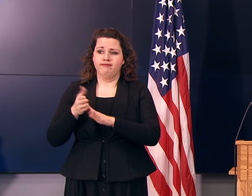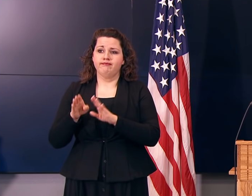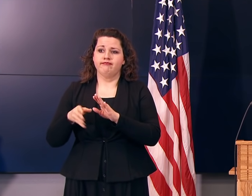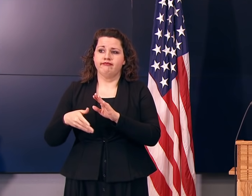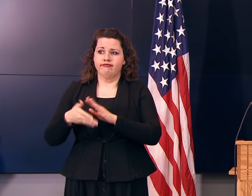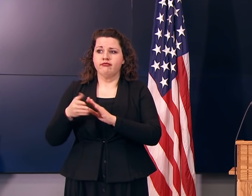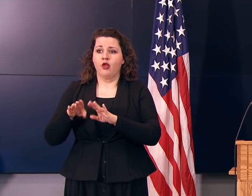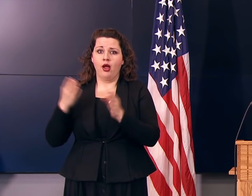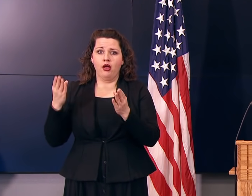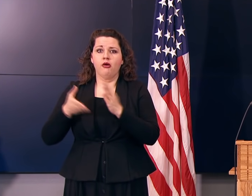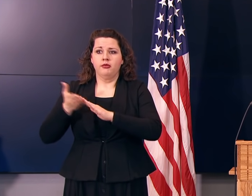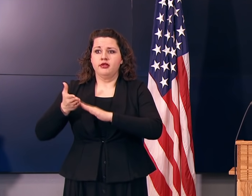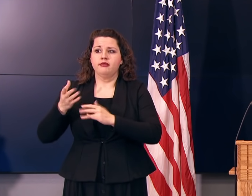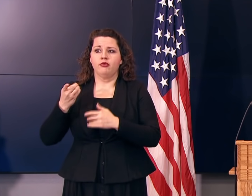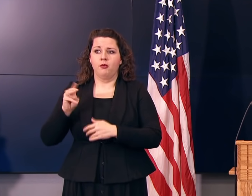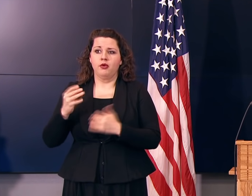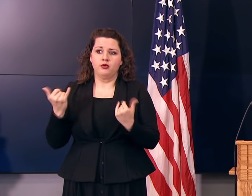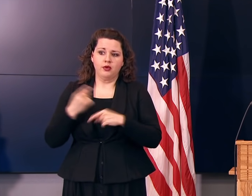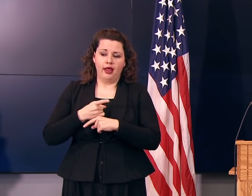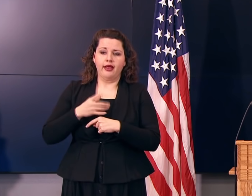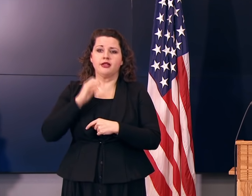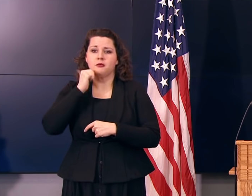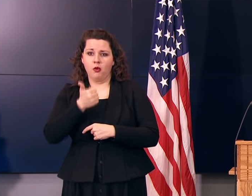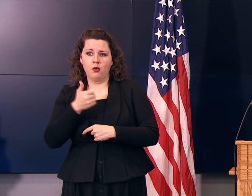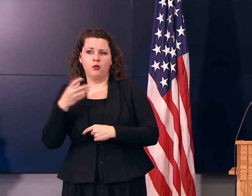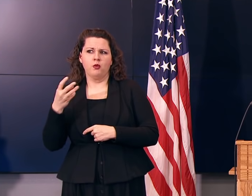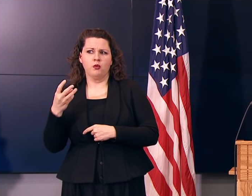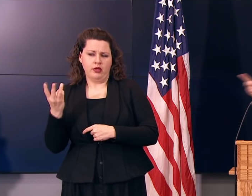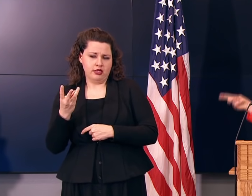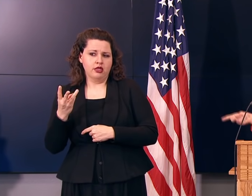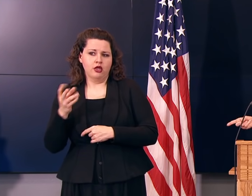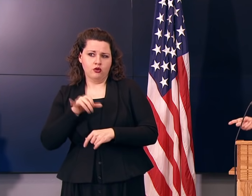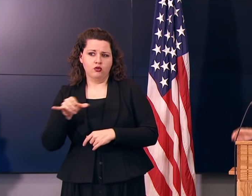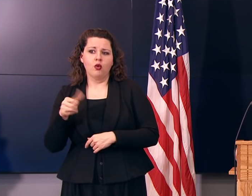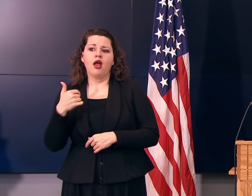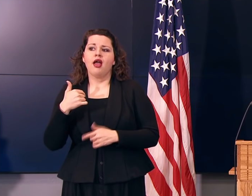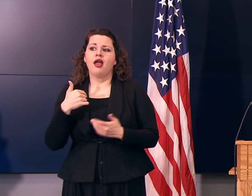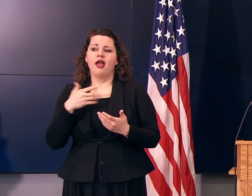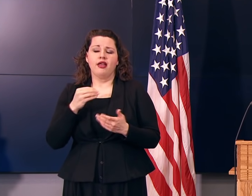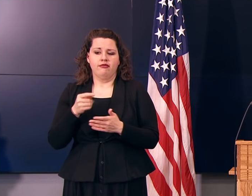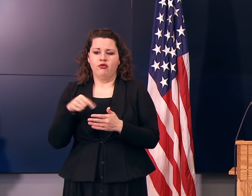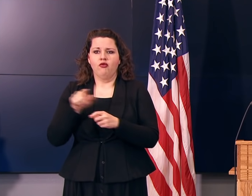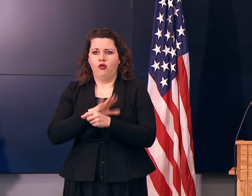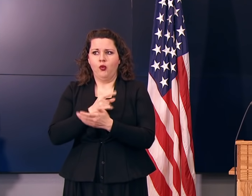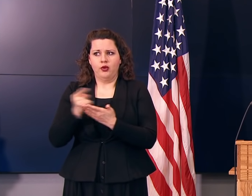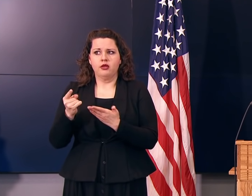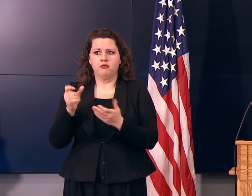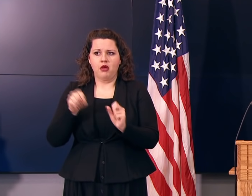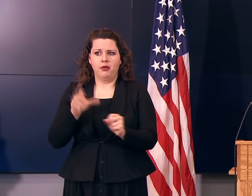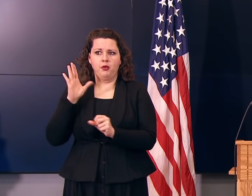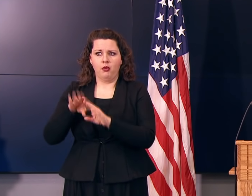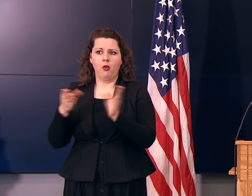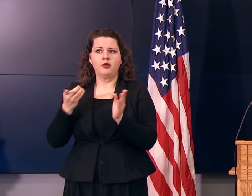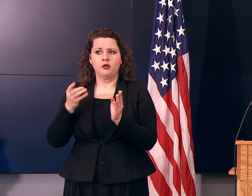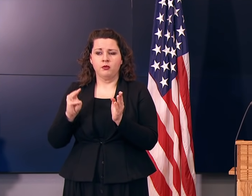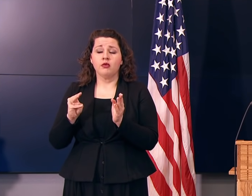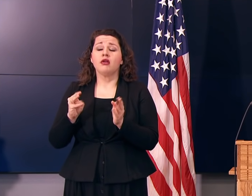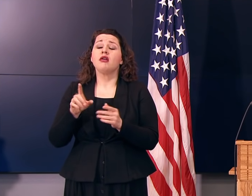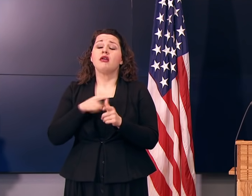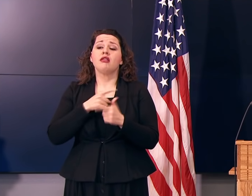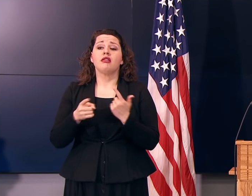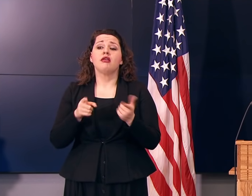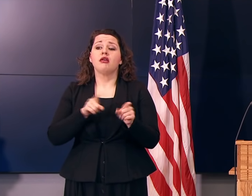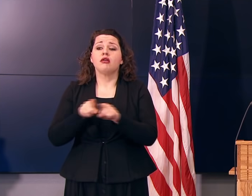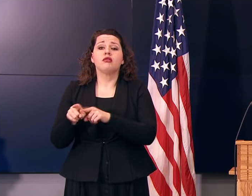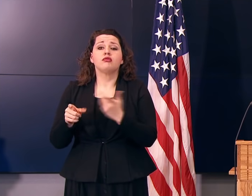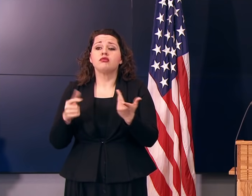at Des Moines today, tomorrow and Wednesday, I believe, and probably all week is what we're looking at. And then in addition